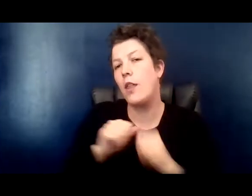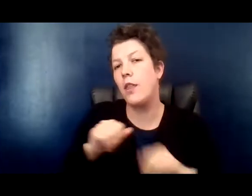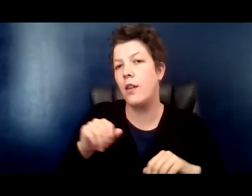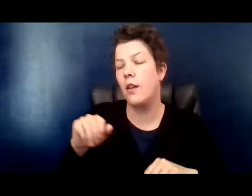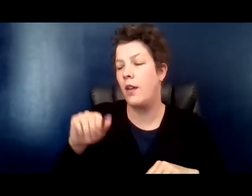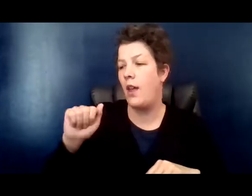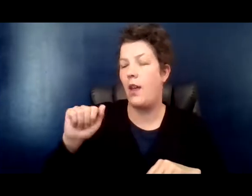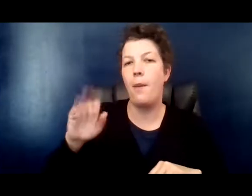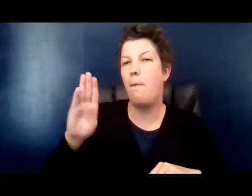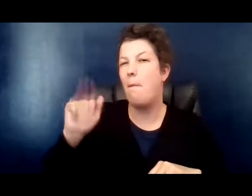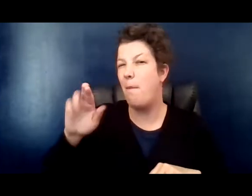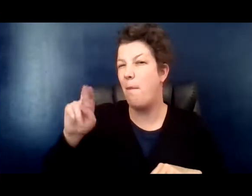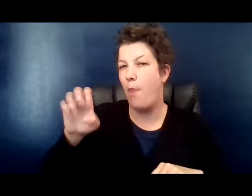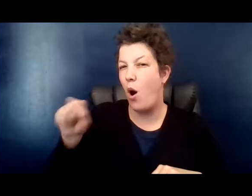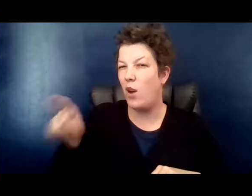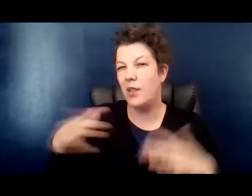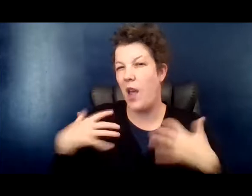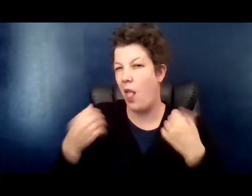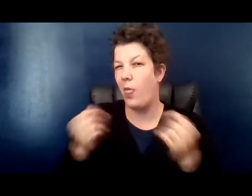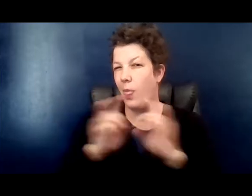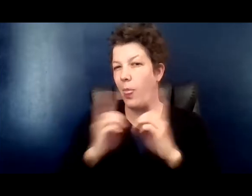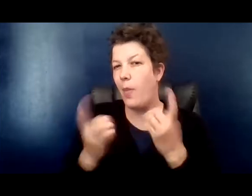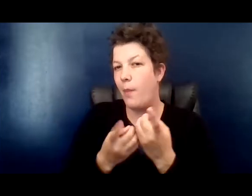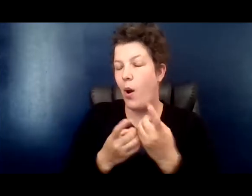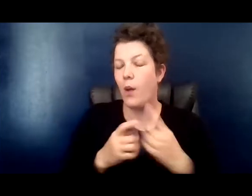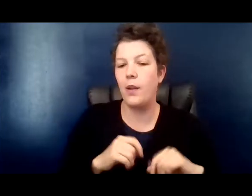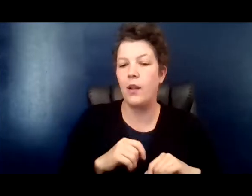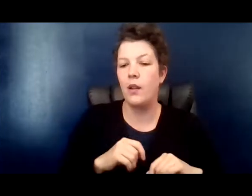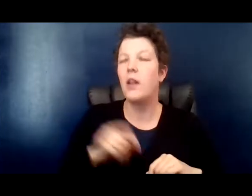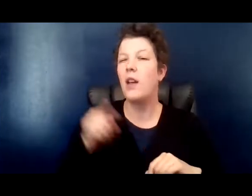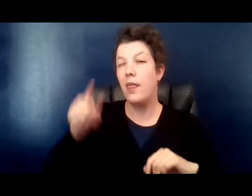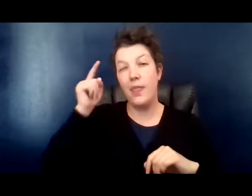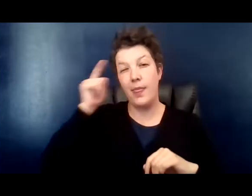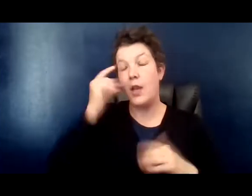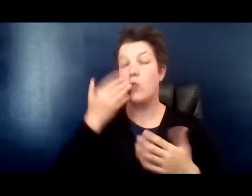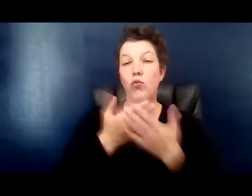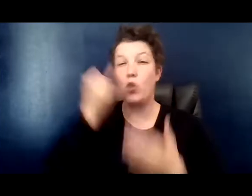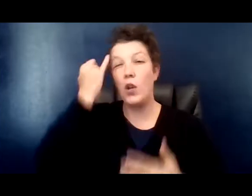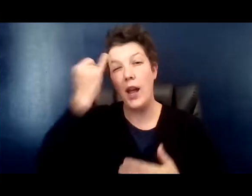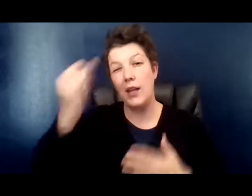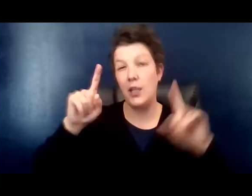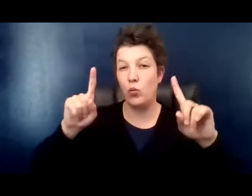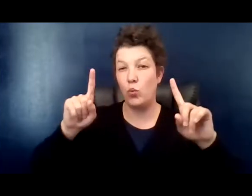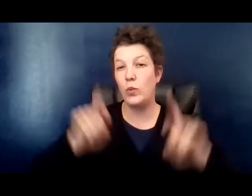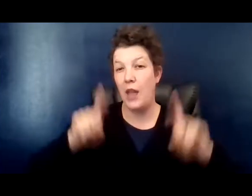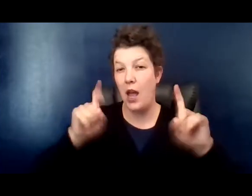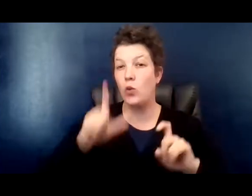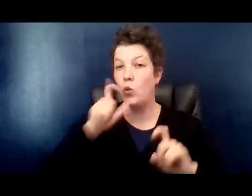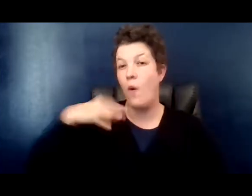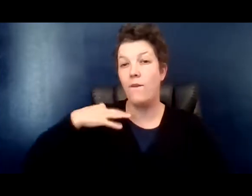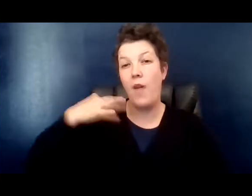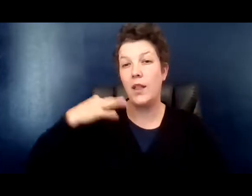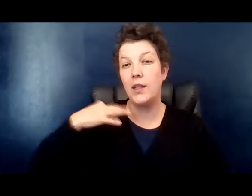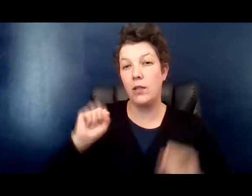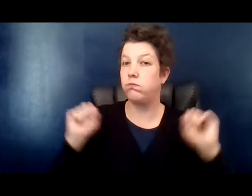of, bothered both of us that we'll probably do, we just need to contact donors, is we had